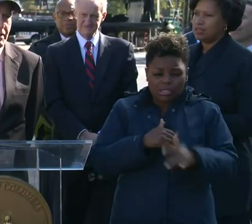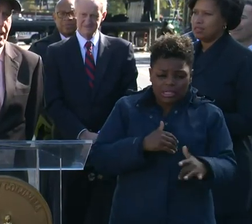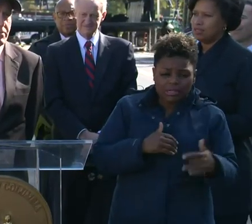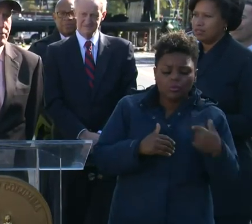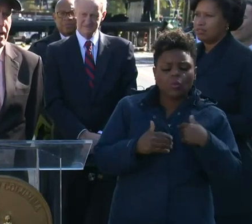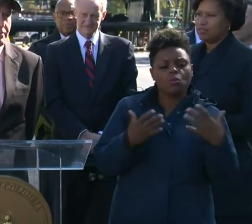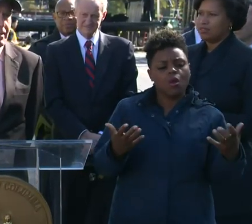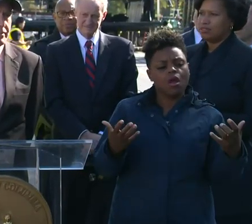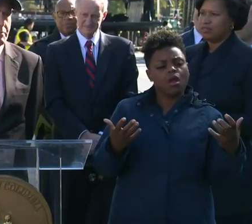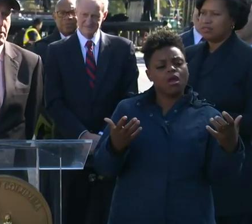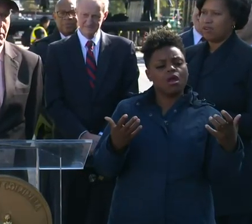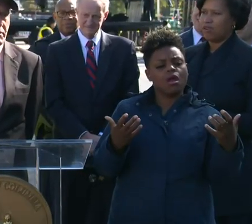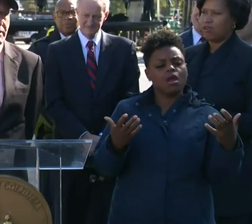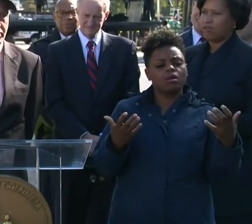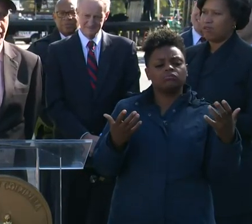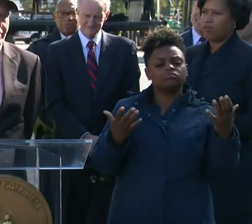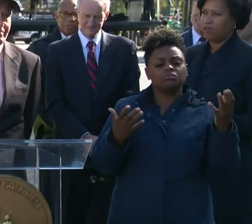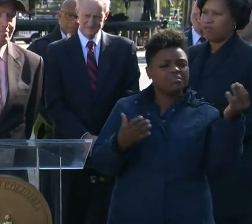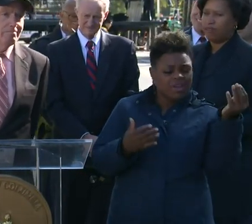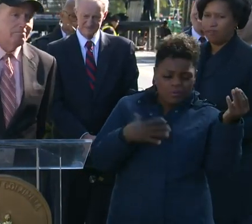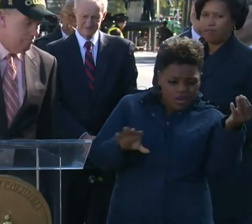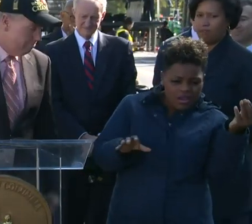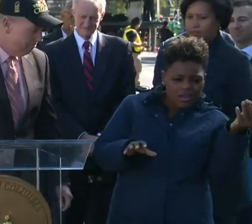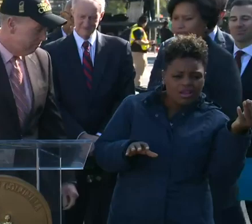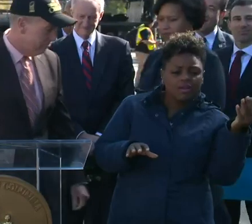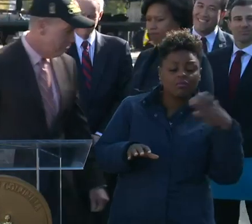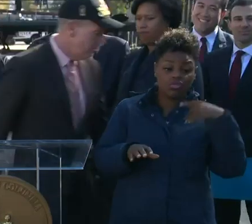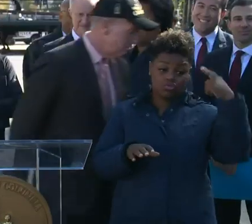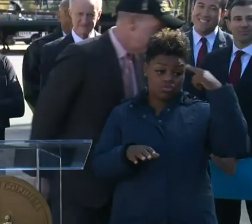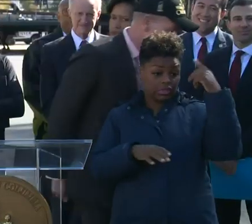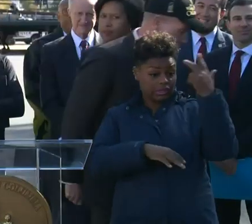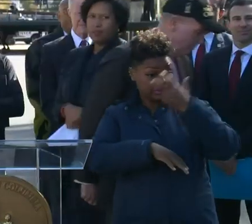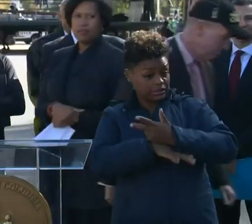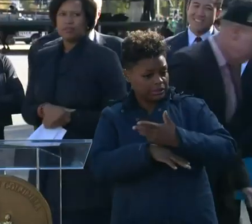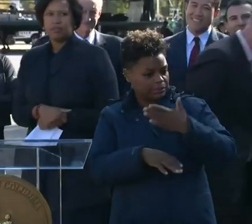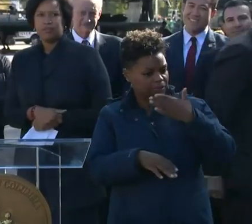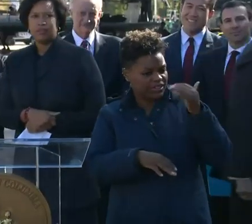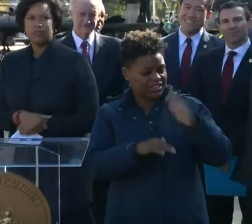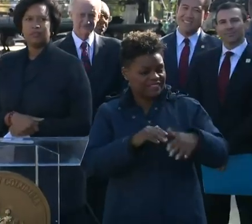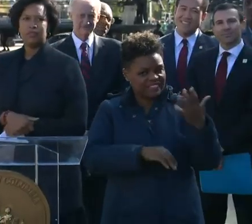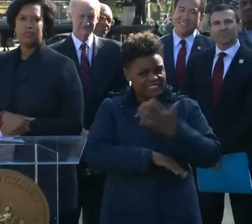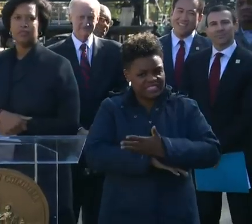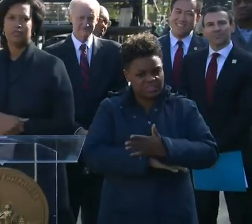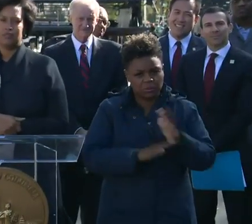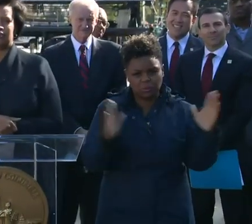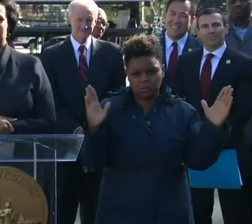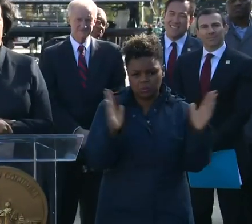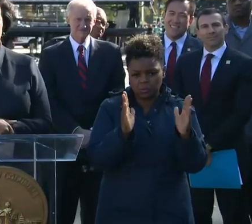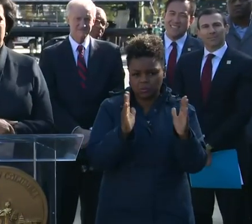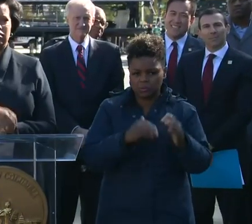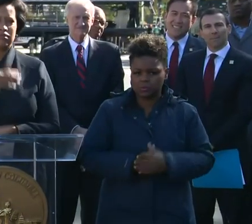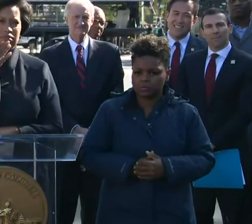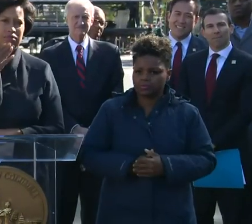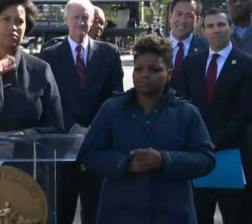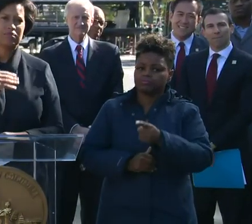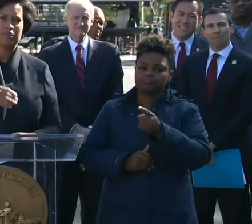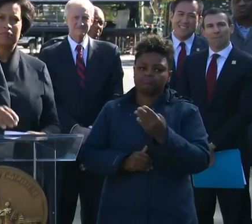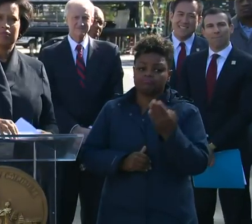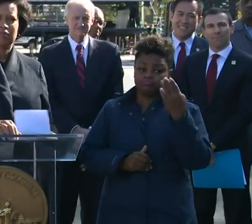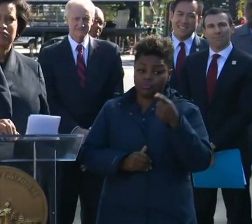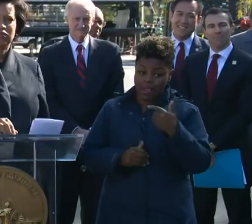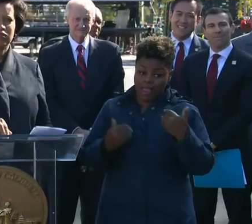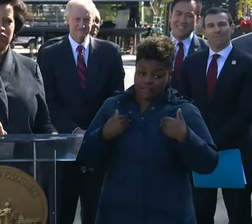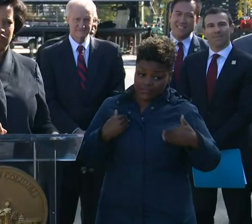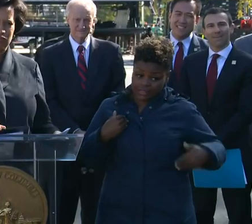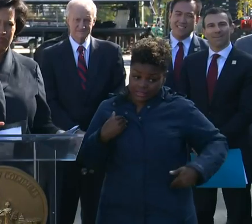was either 3 days or 5 days, and we thought 3 days was better. Mayor, do you have any sense of how much all of this is, I mean, it